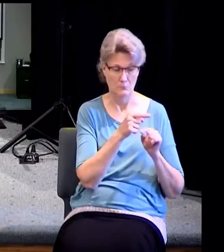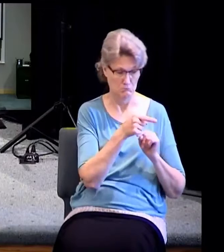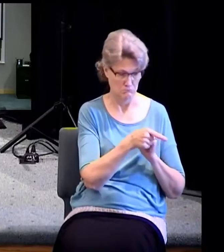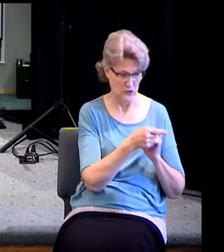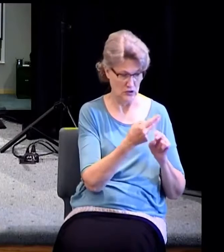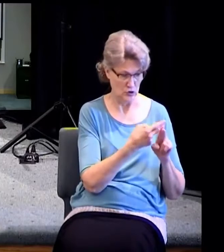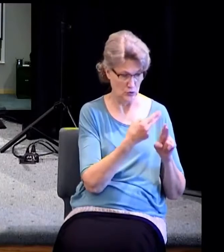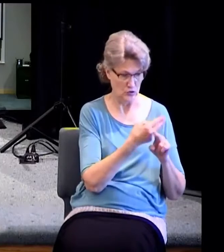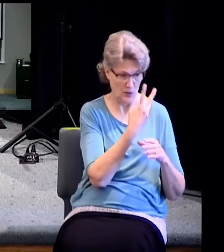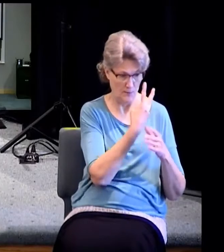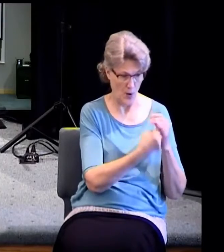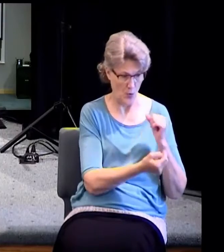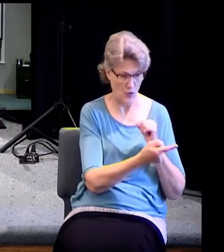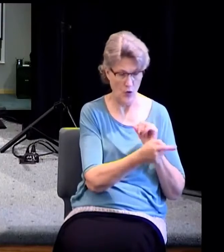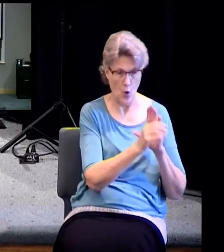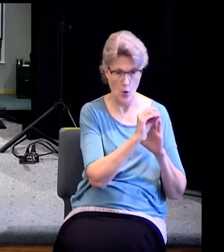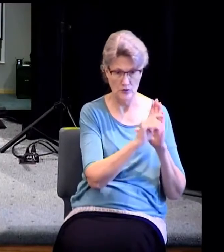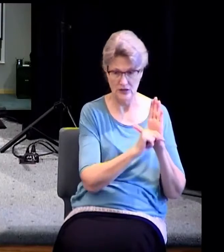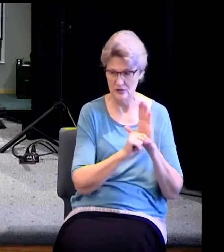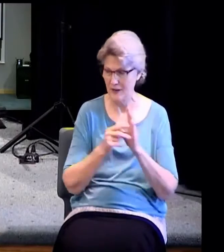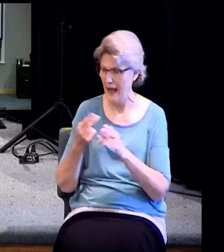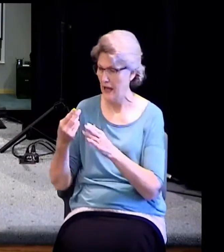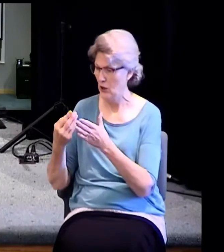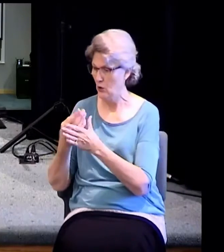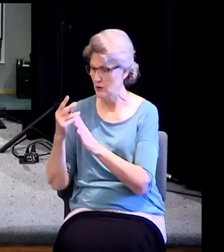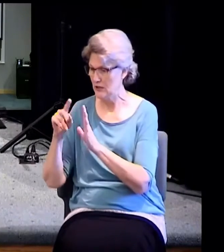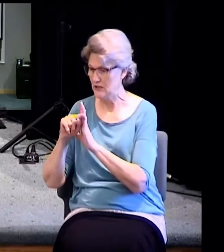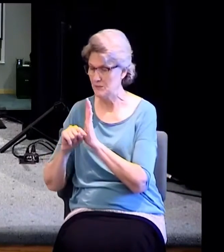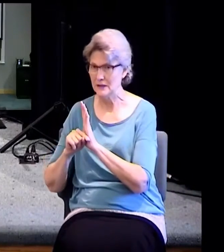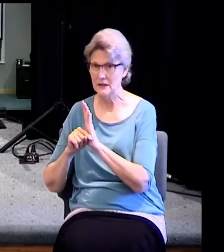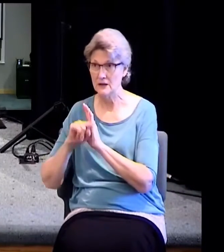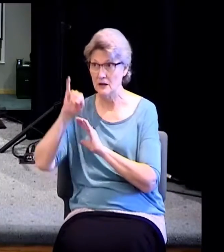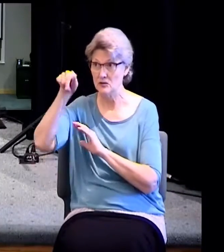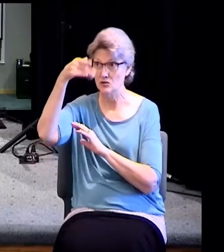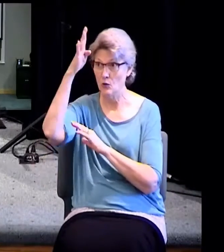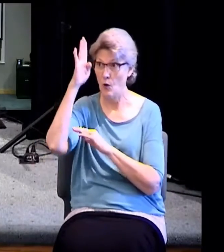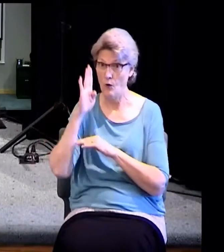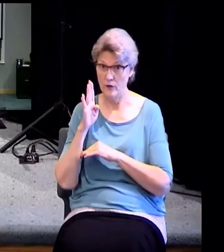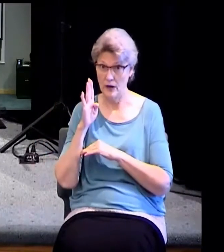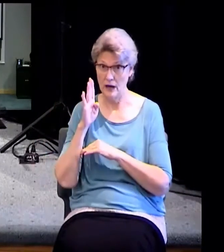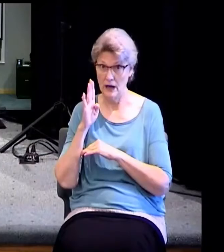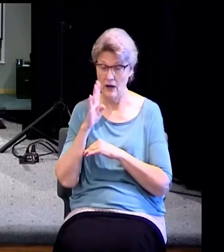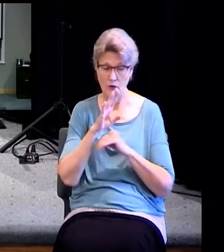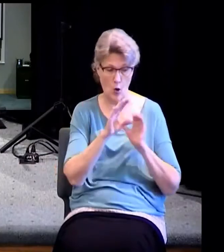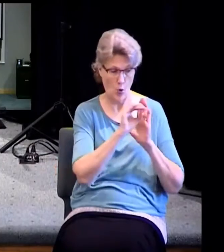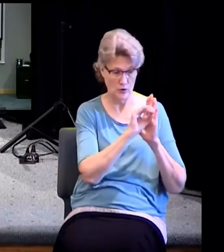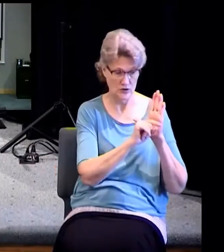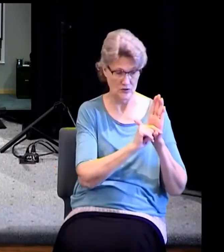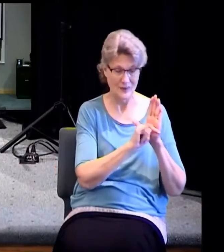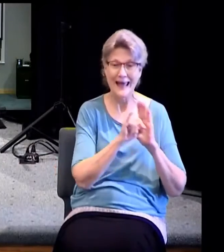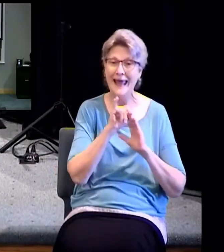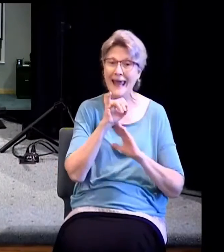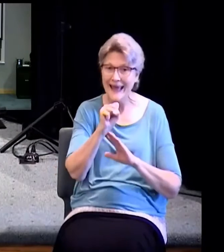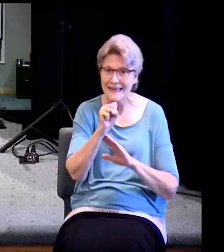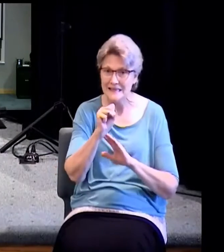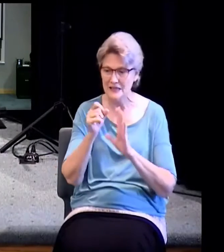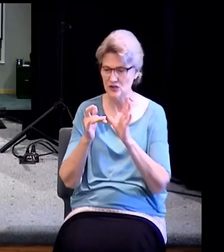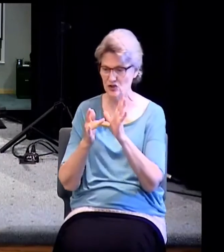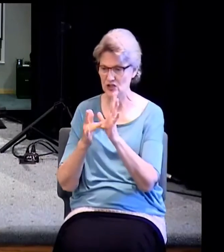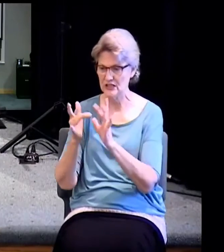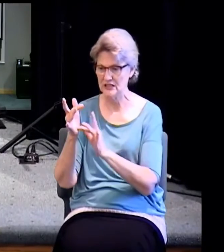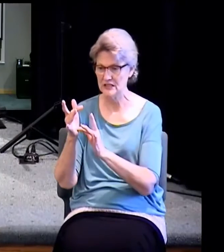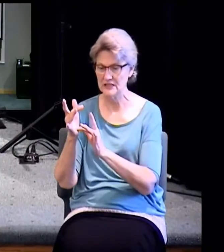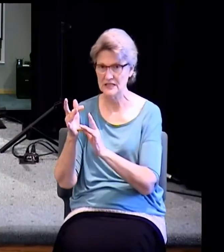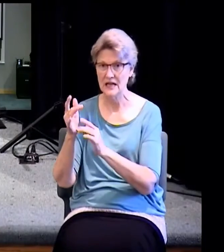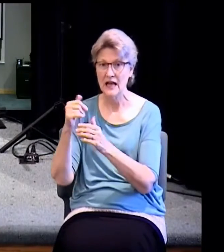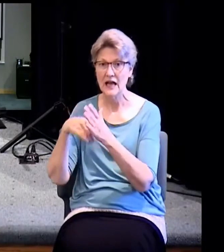Testament and in the New Testament. The Jehovah of the Old Testament is the Jesus of the New Testament. It's the